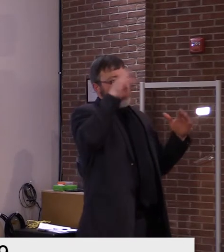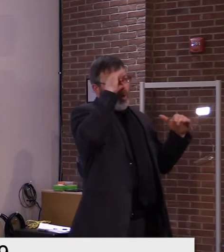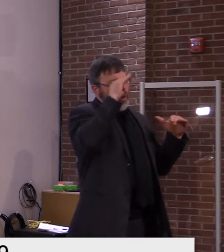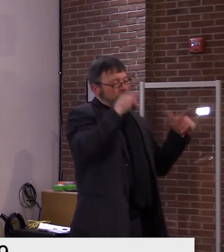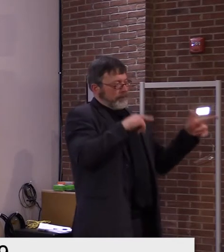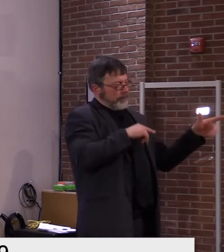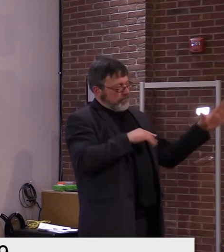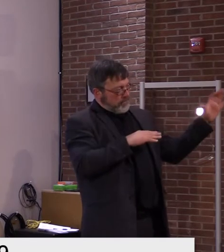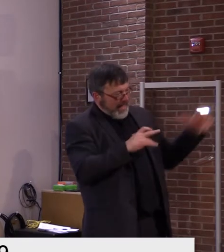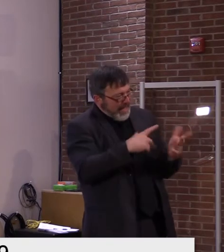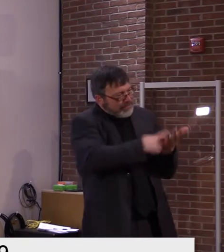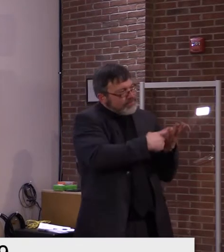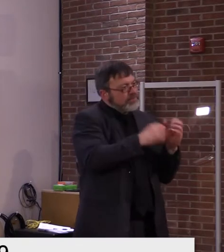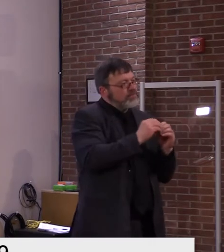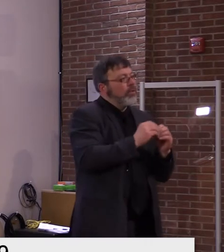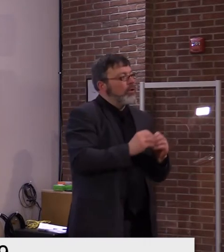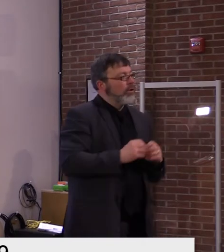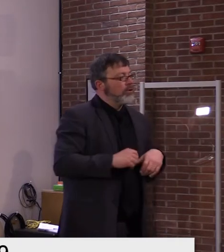Thank you.